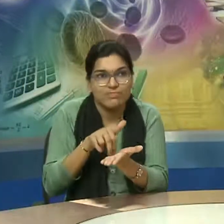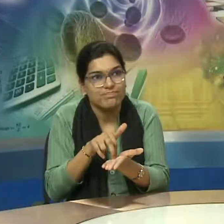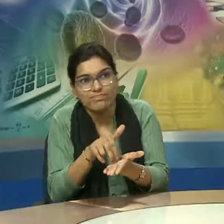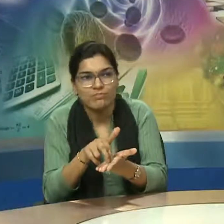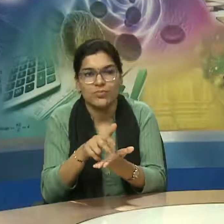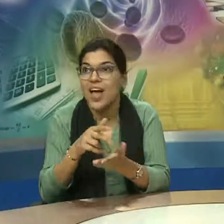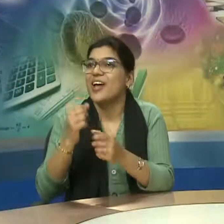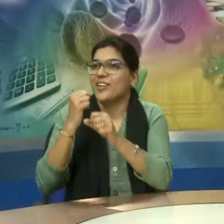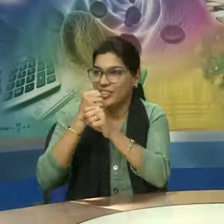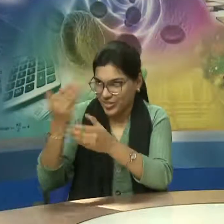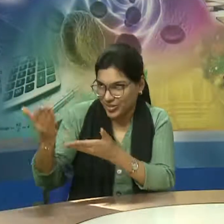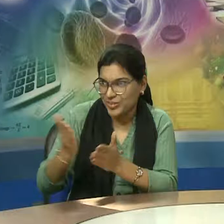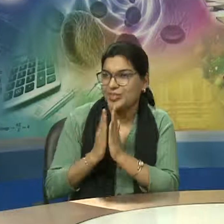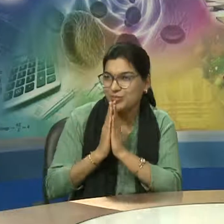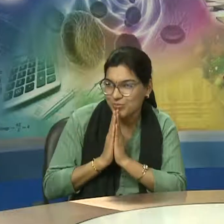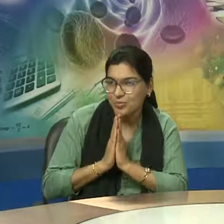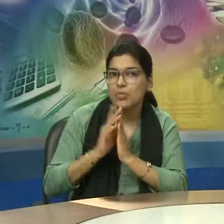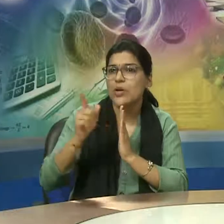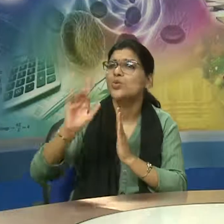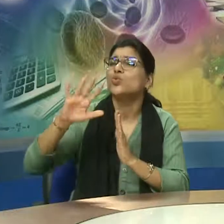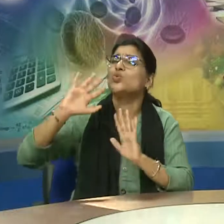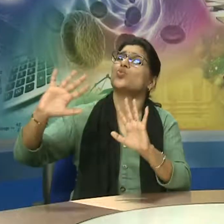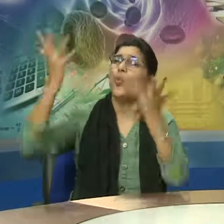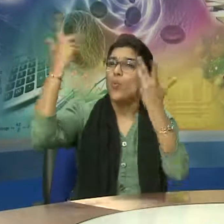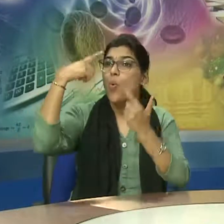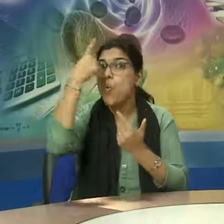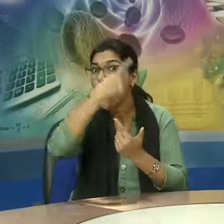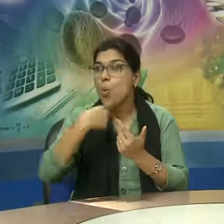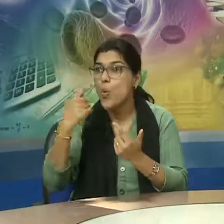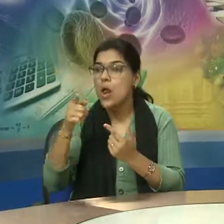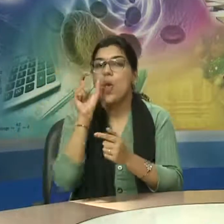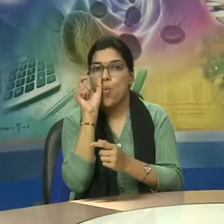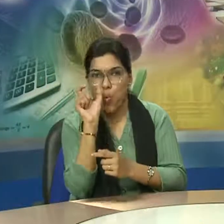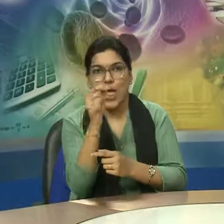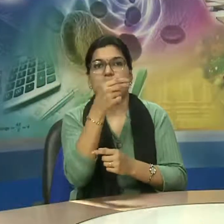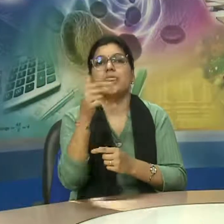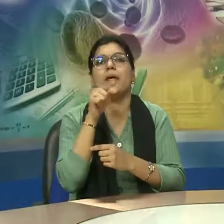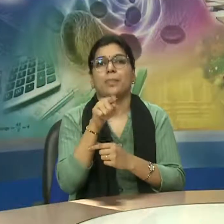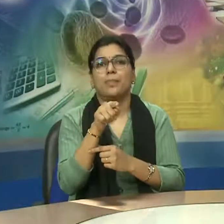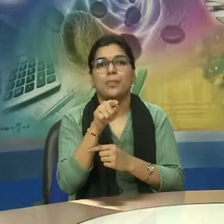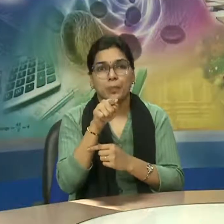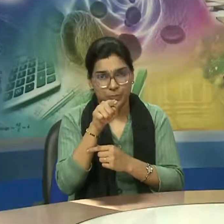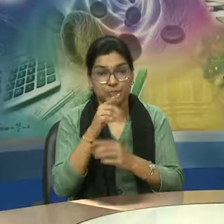is not known, or a person who arrives